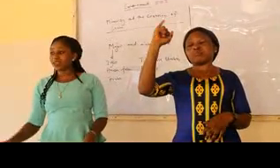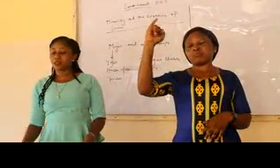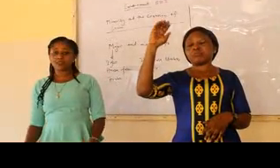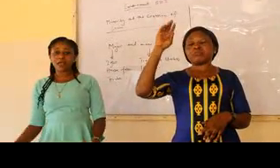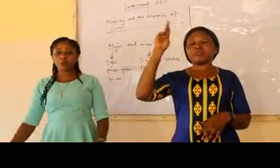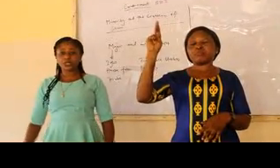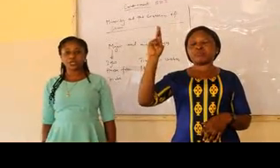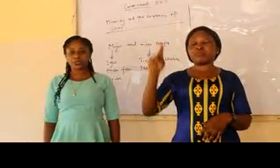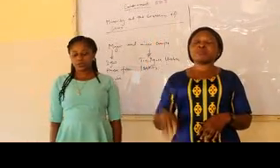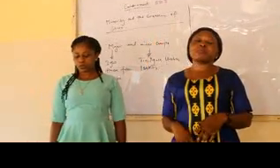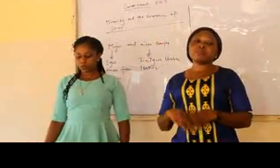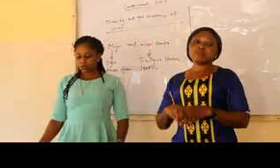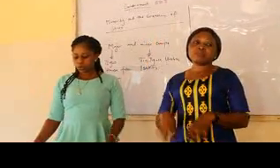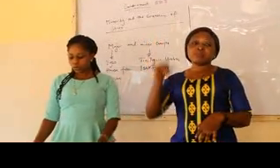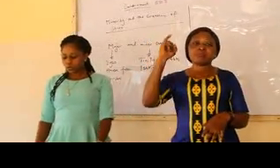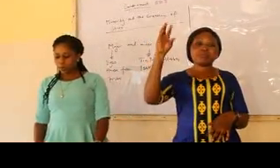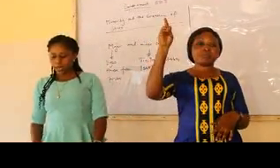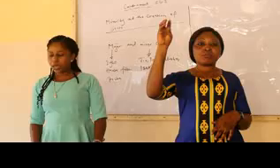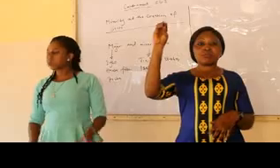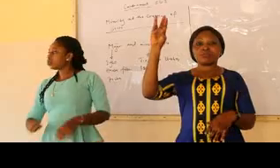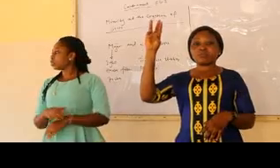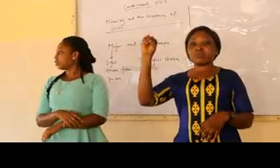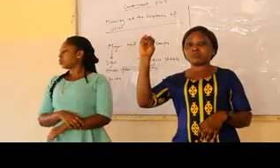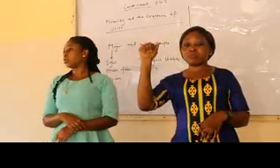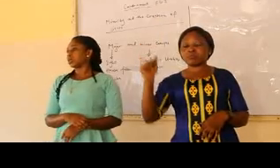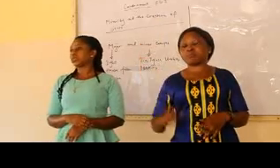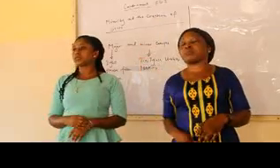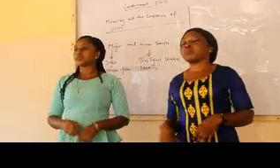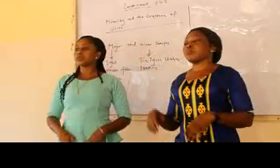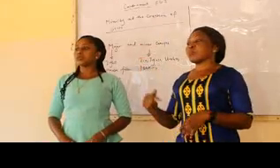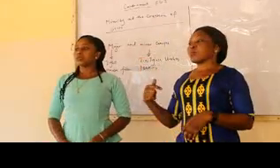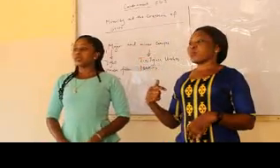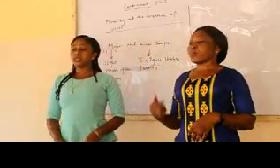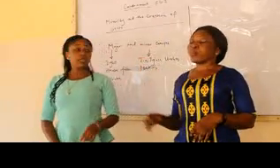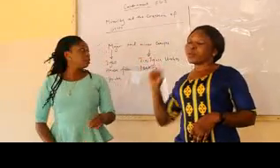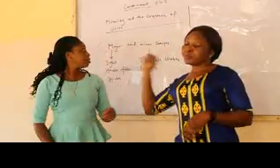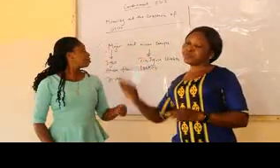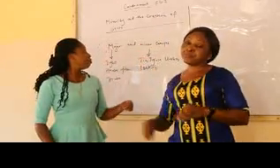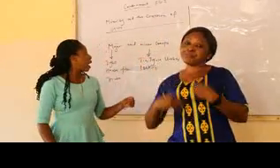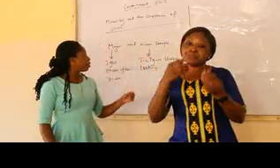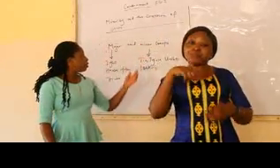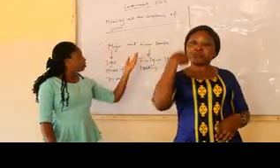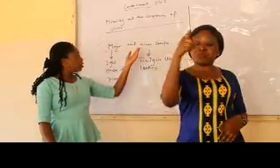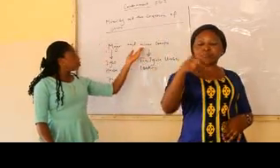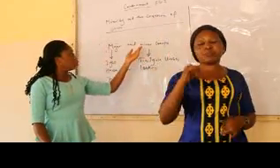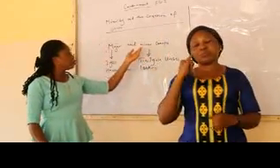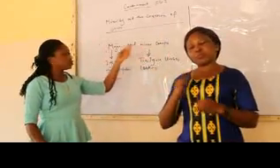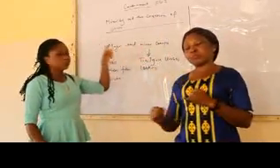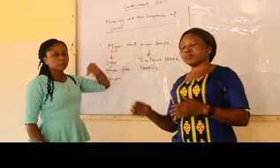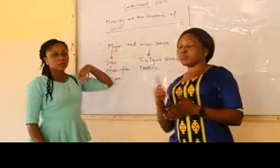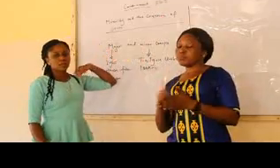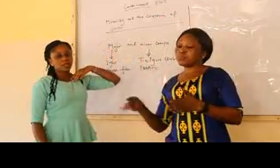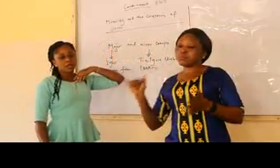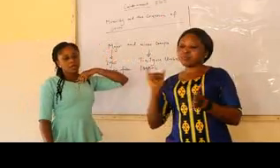Idoma, and the rest of them. They are much. So I also told you last week that these minority